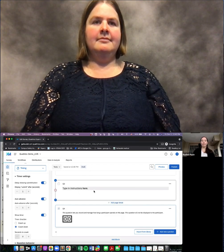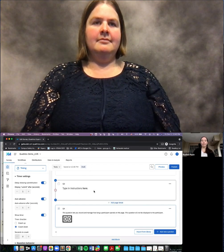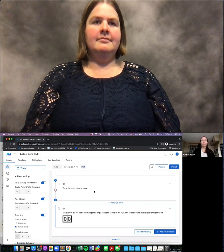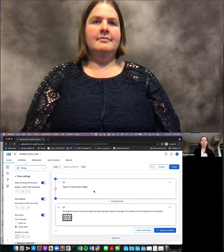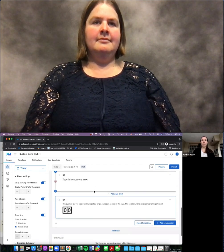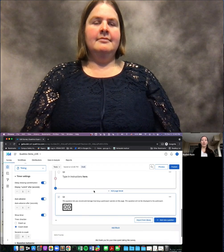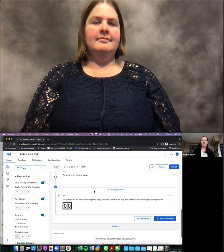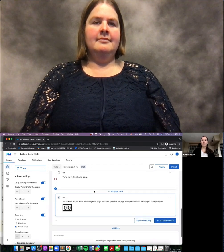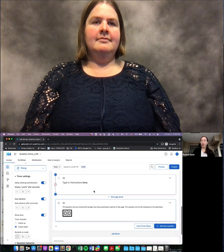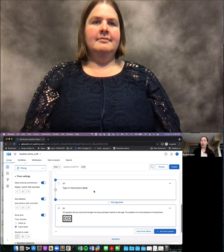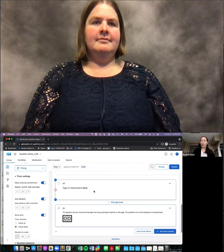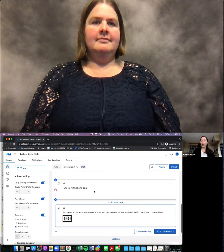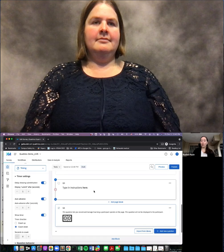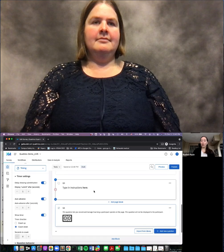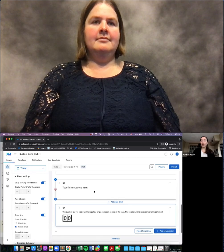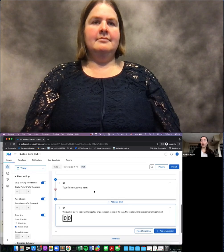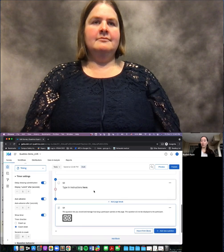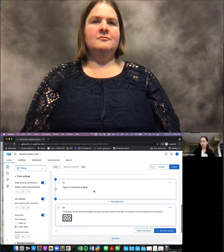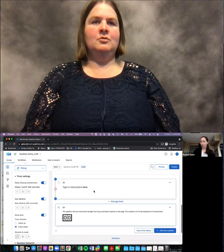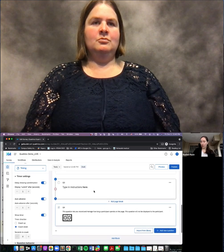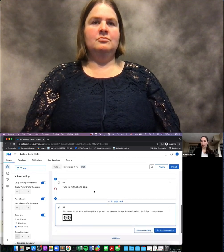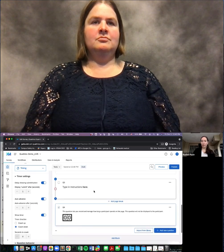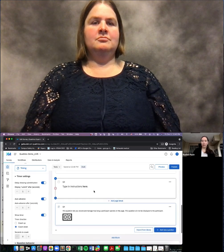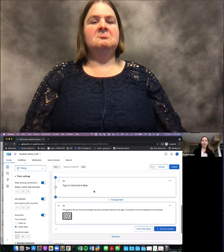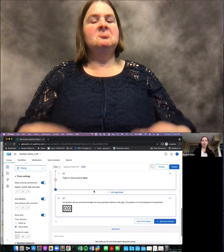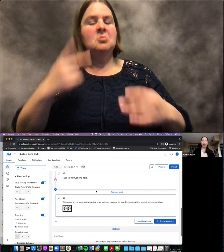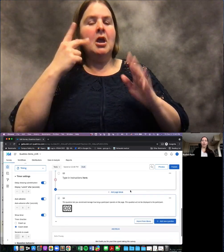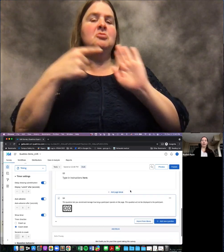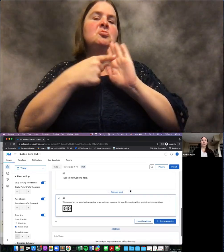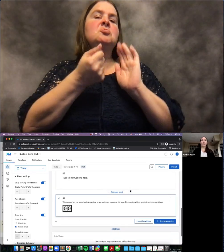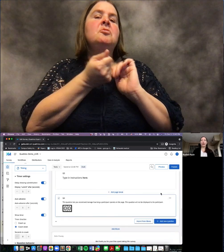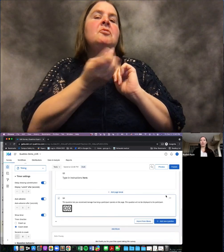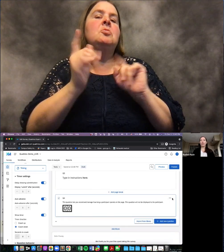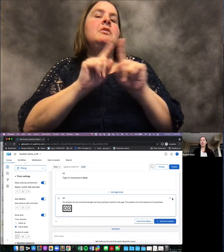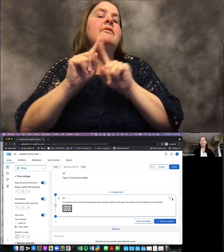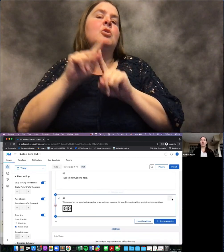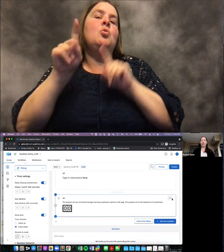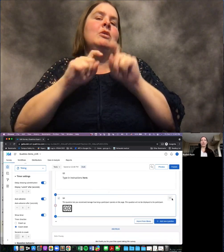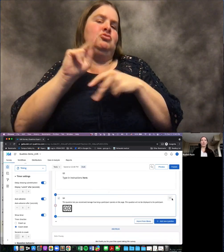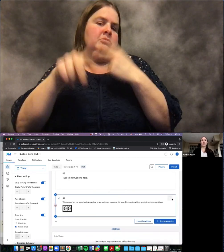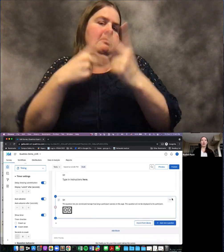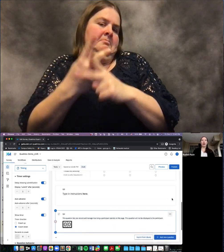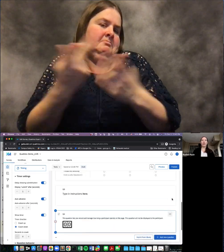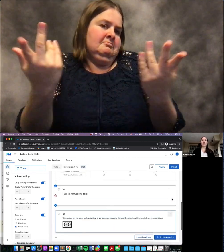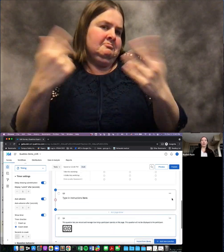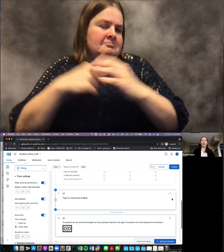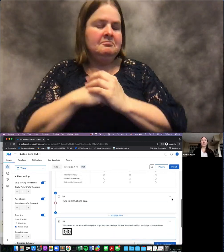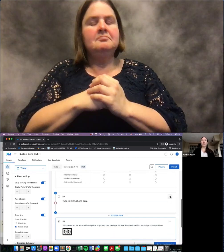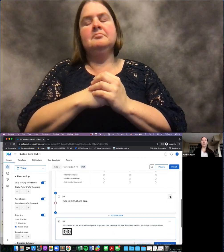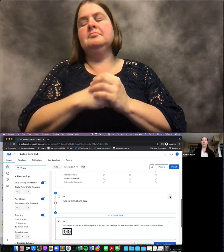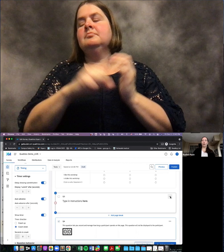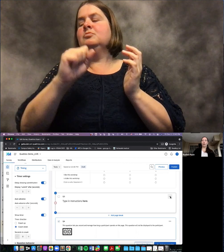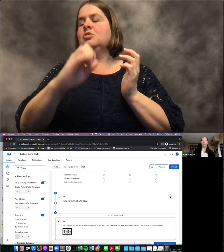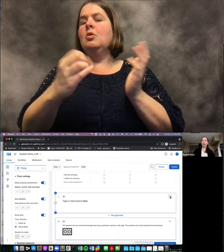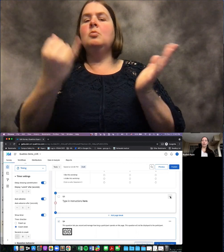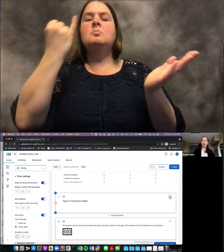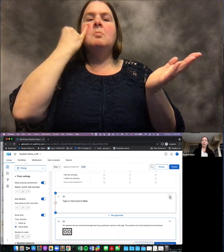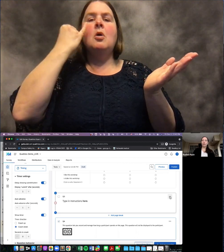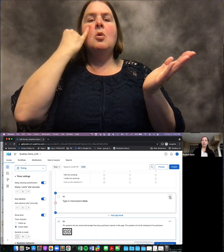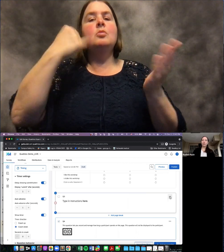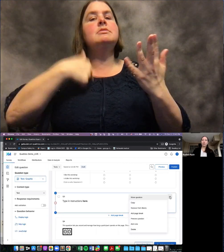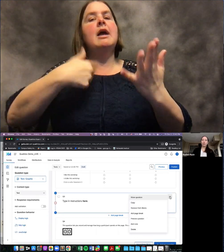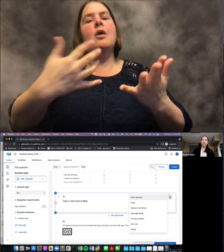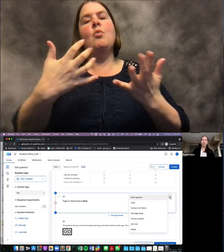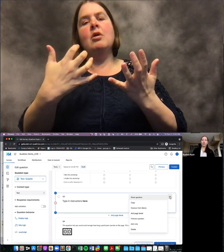Okay, so those are our different question types. Let's say, for example, I wanted to